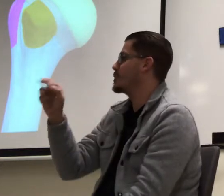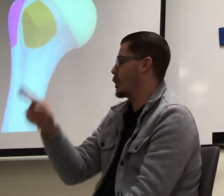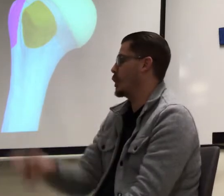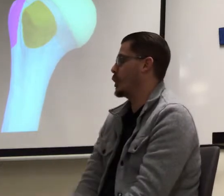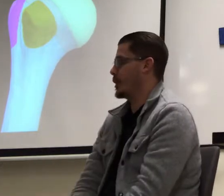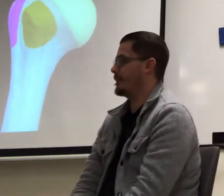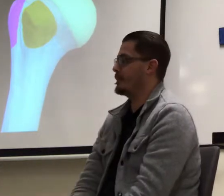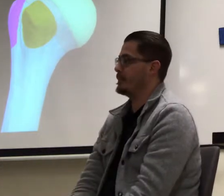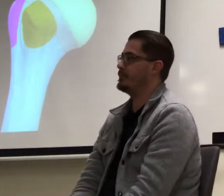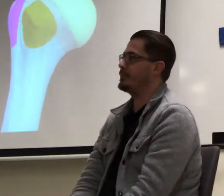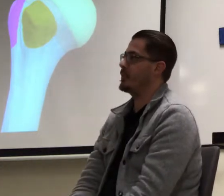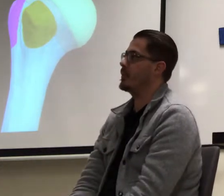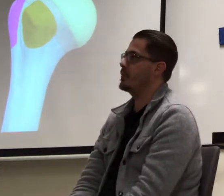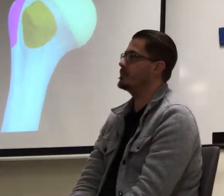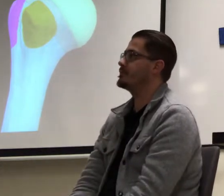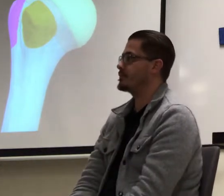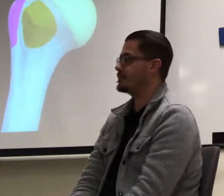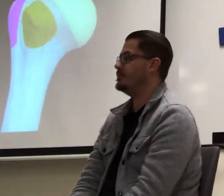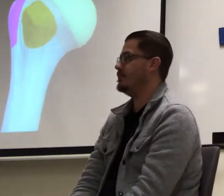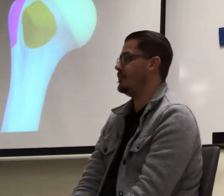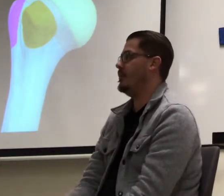Now, what you could do is,